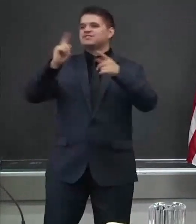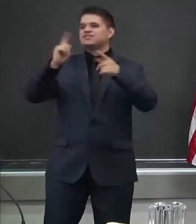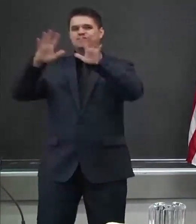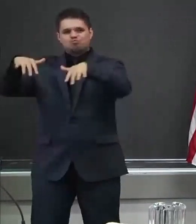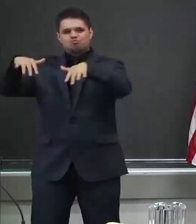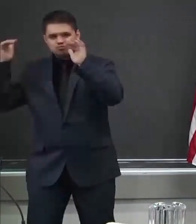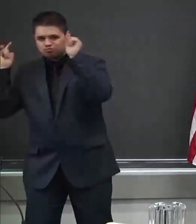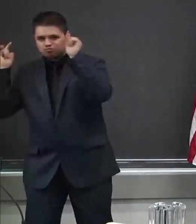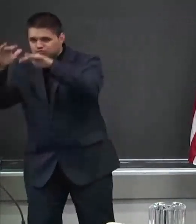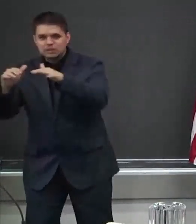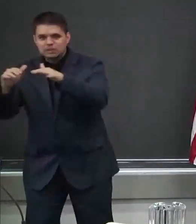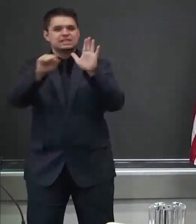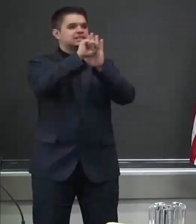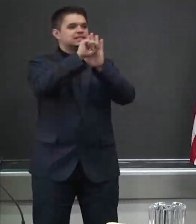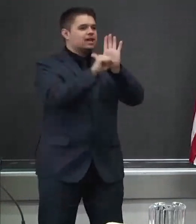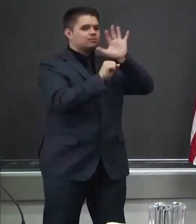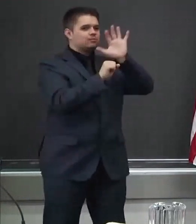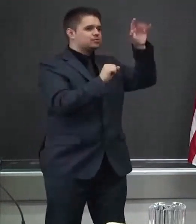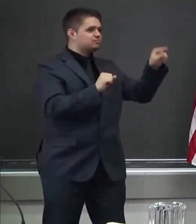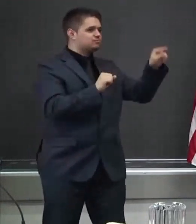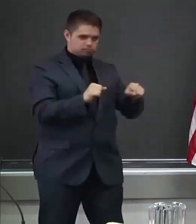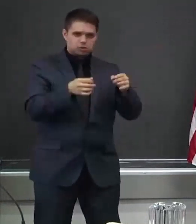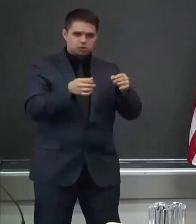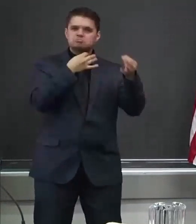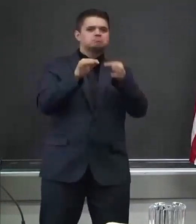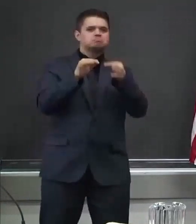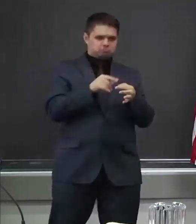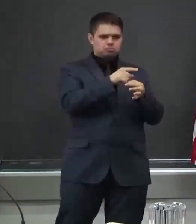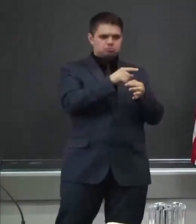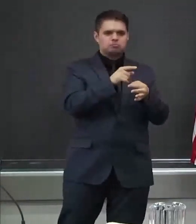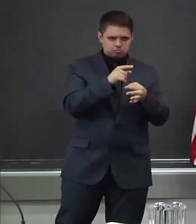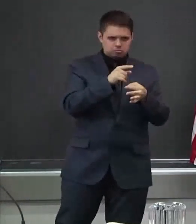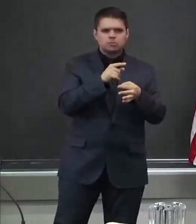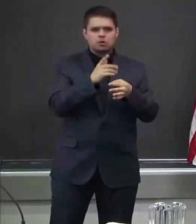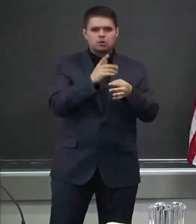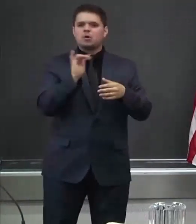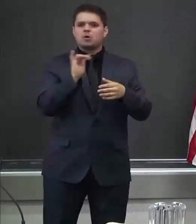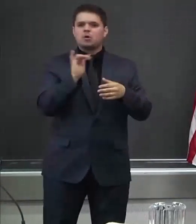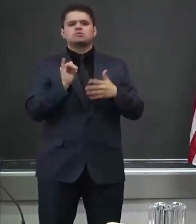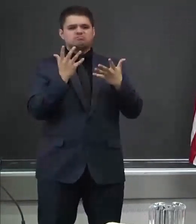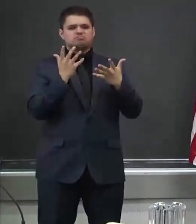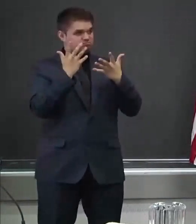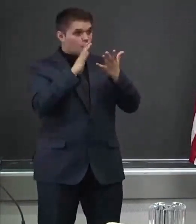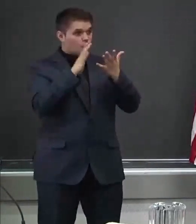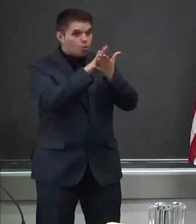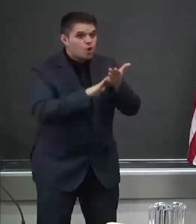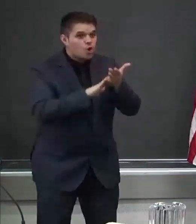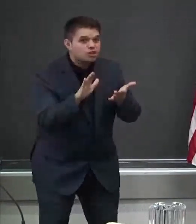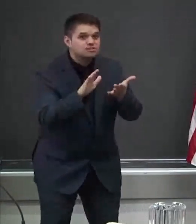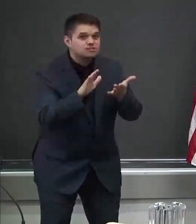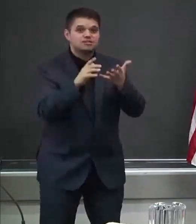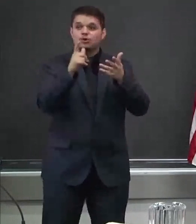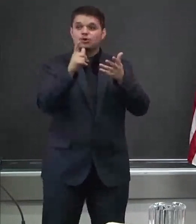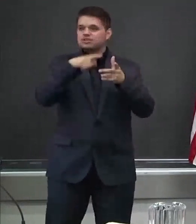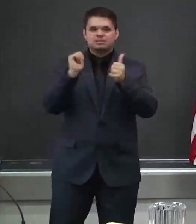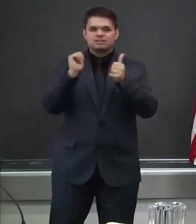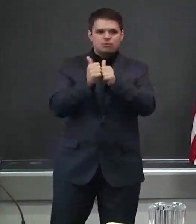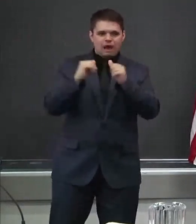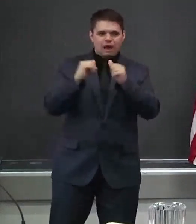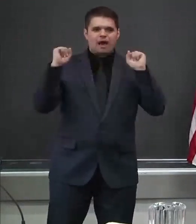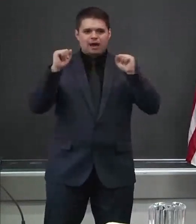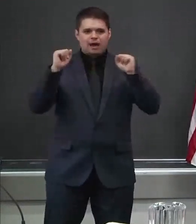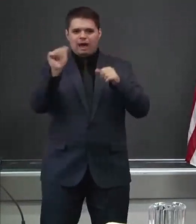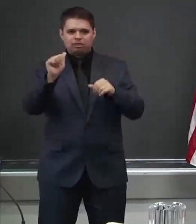And I'm happy to say that our collegiate athletes will return to train by mid-June under specific